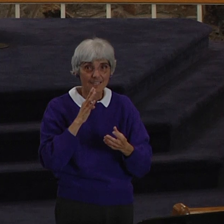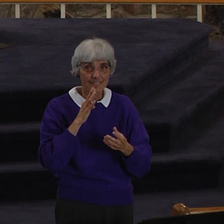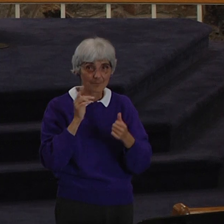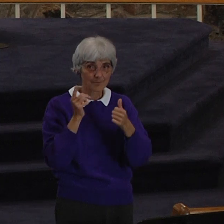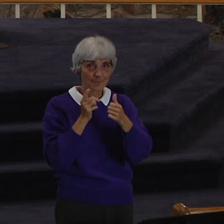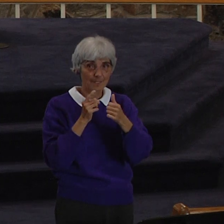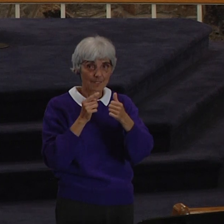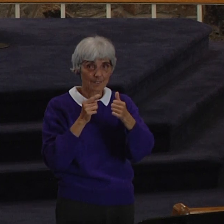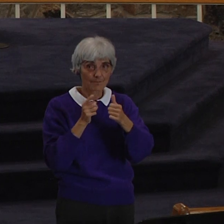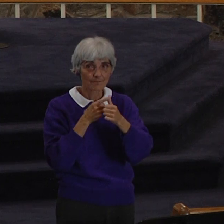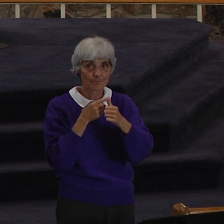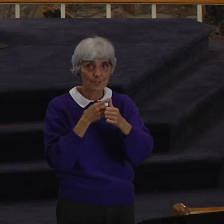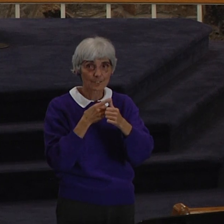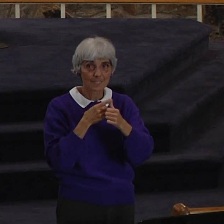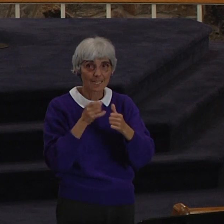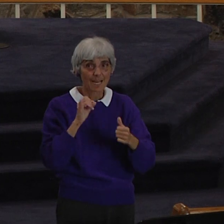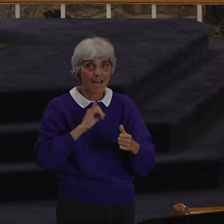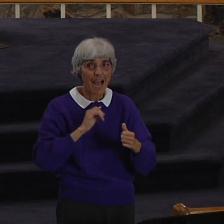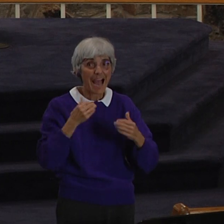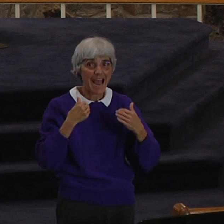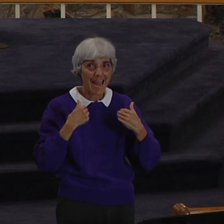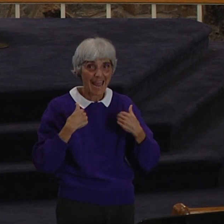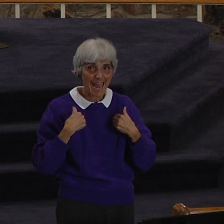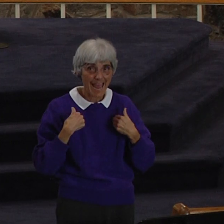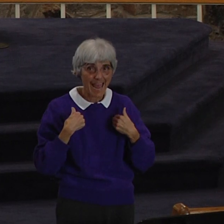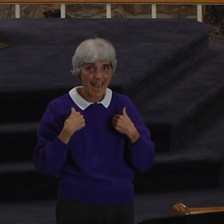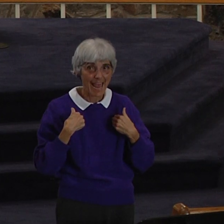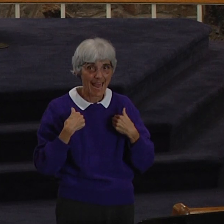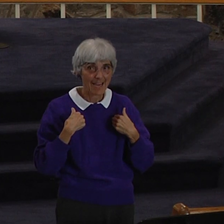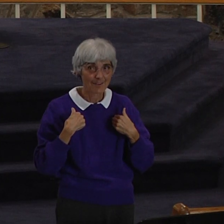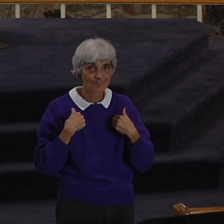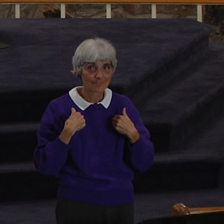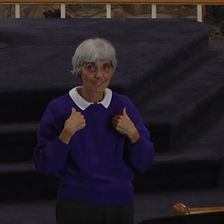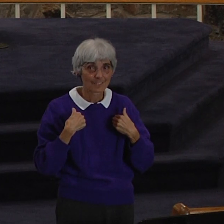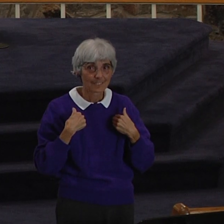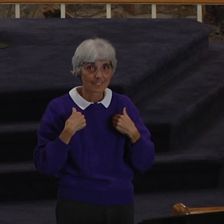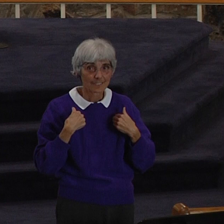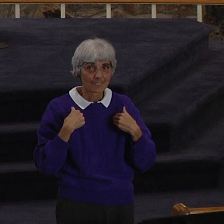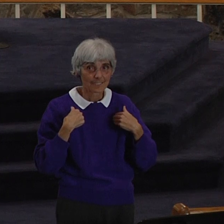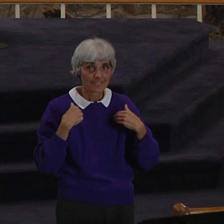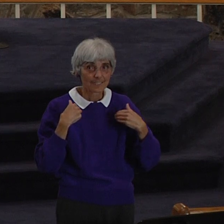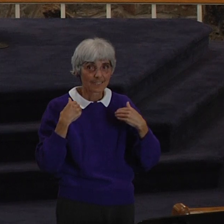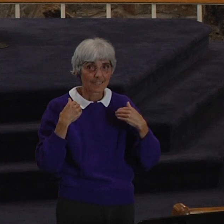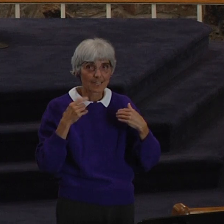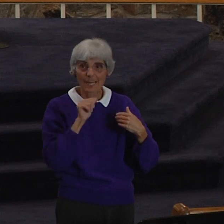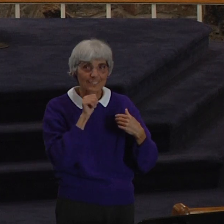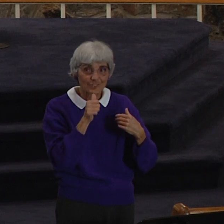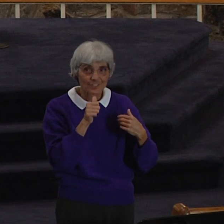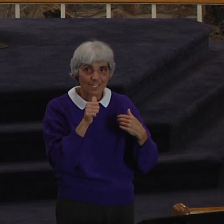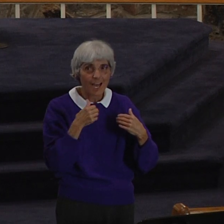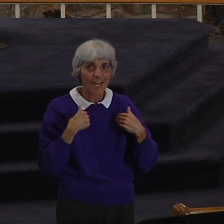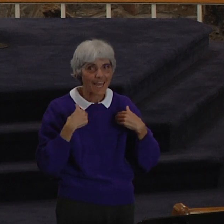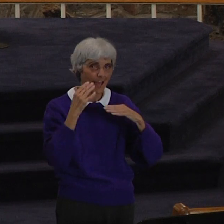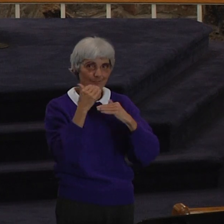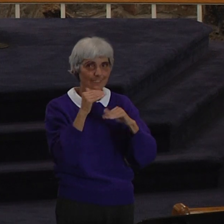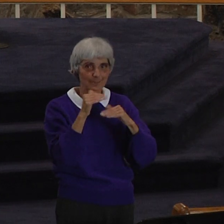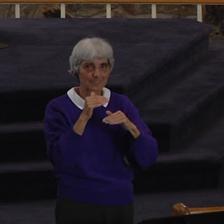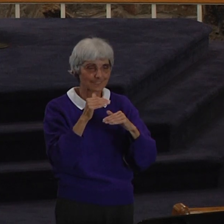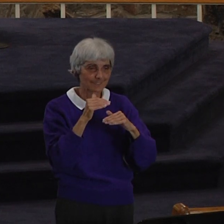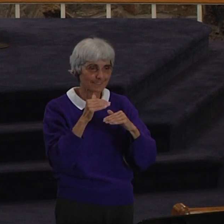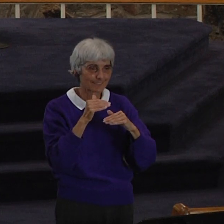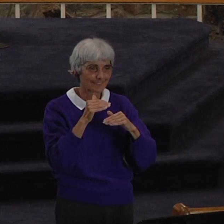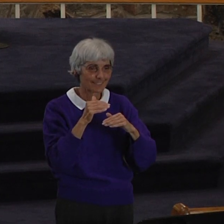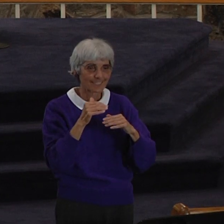the first part, I am limitless. And as he walked through the